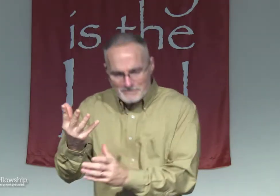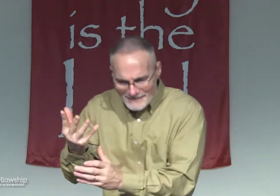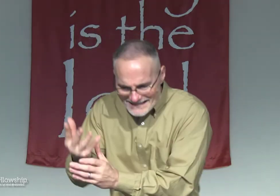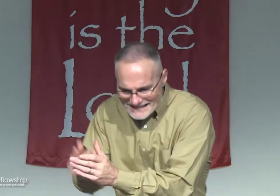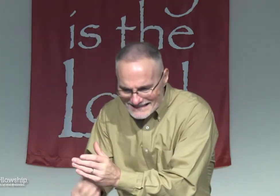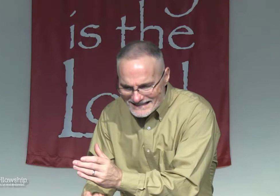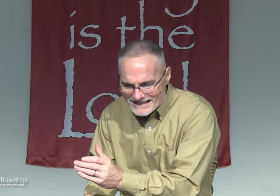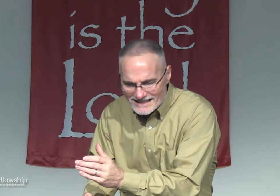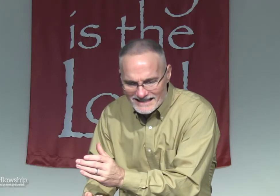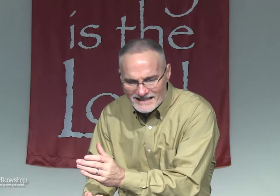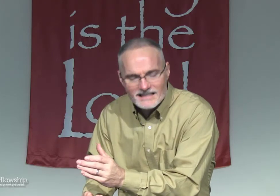there.